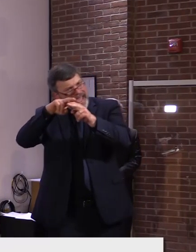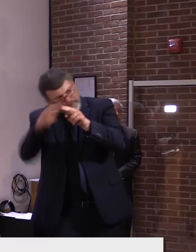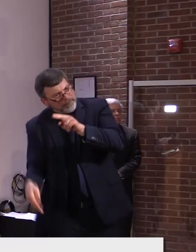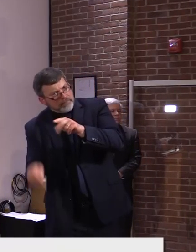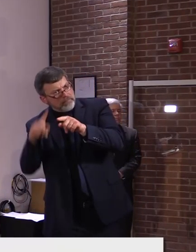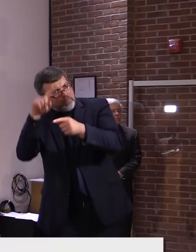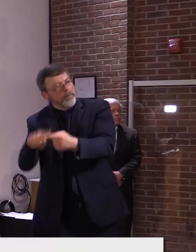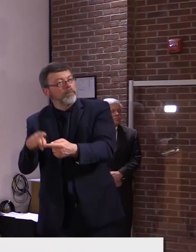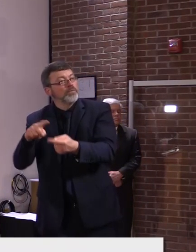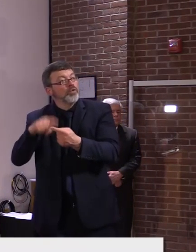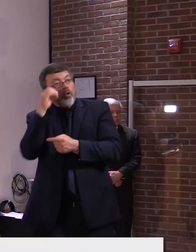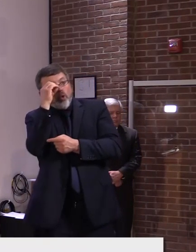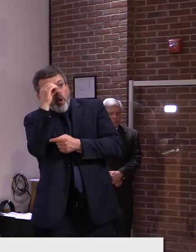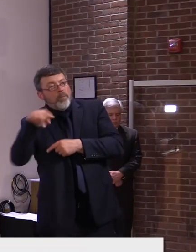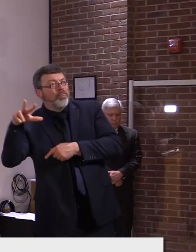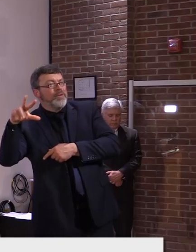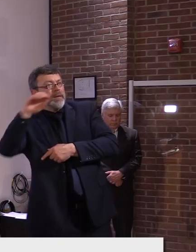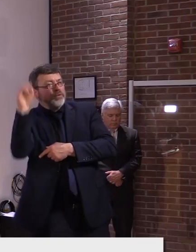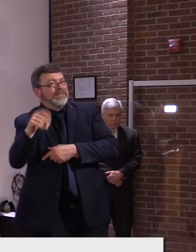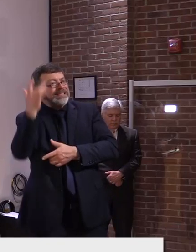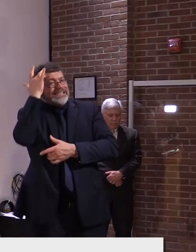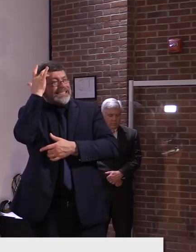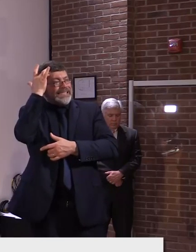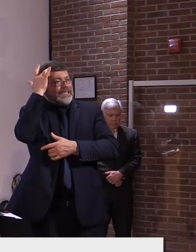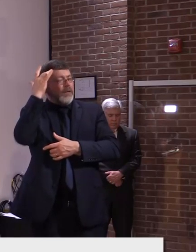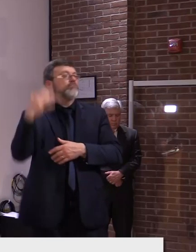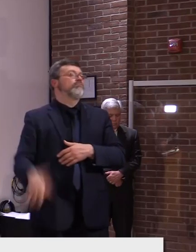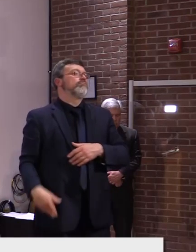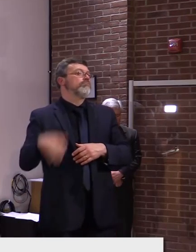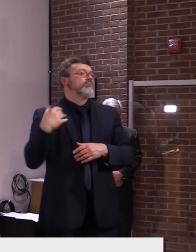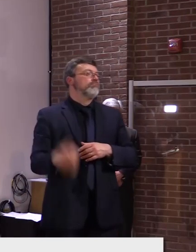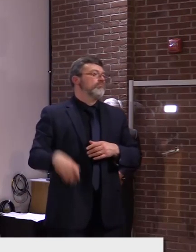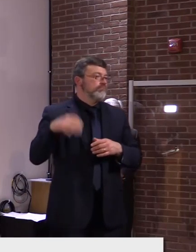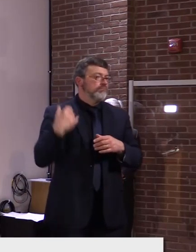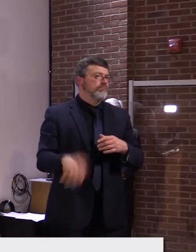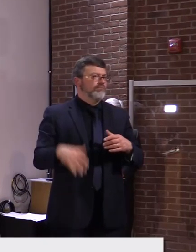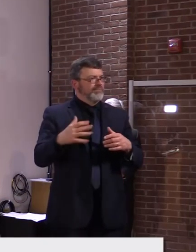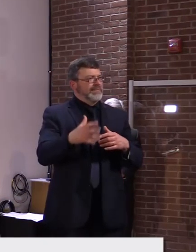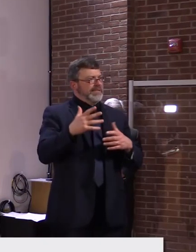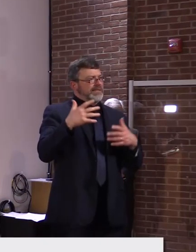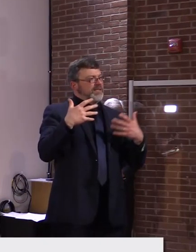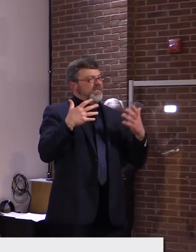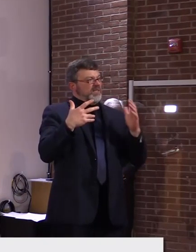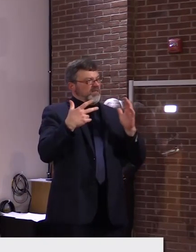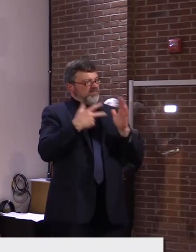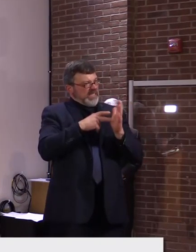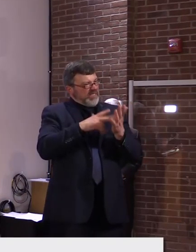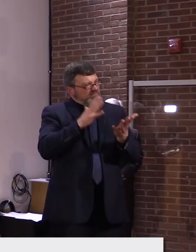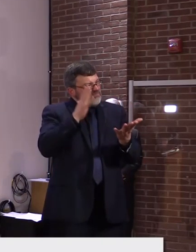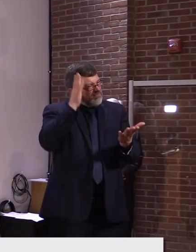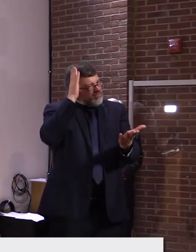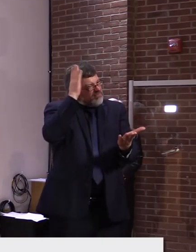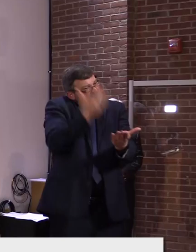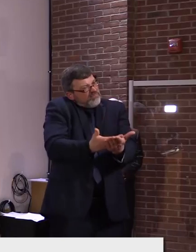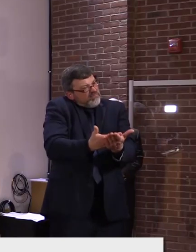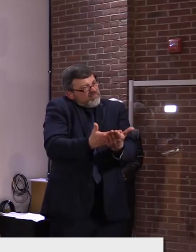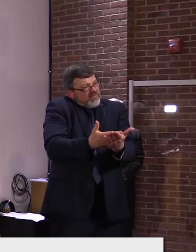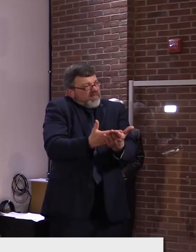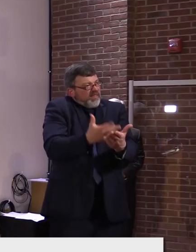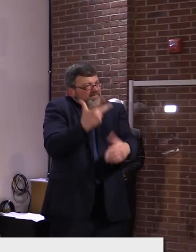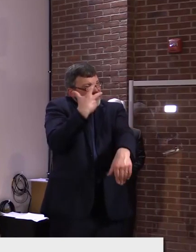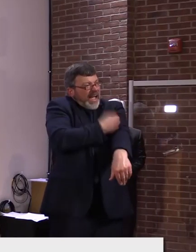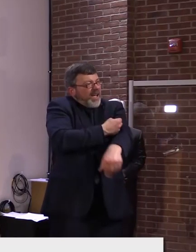the authors stated in their conclusion, our observation of a reduced incidence of infection among unvaccinated